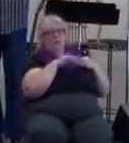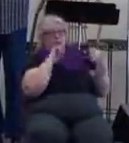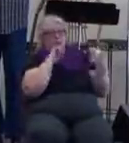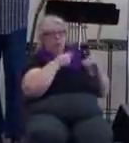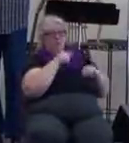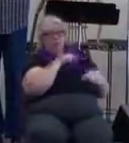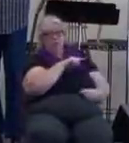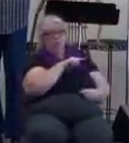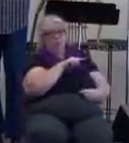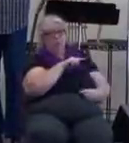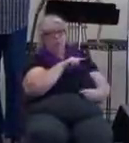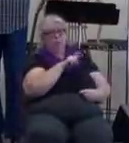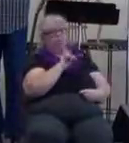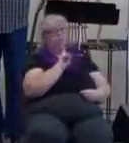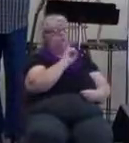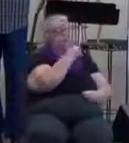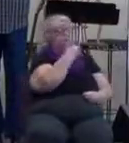before you leave.